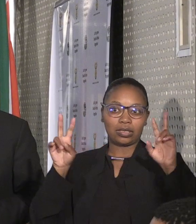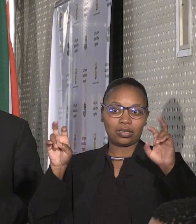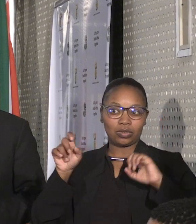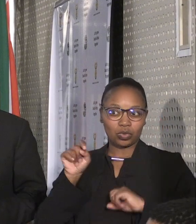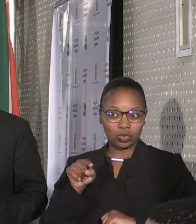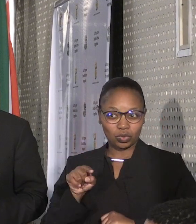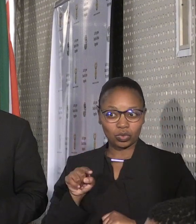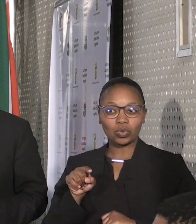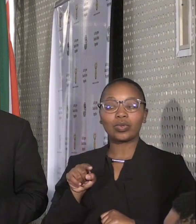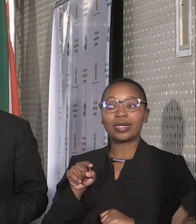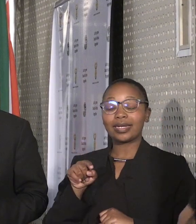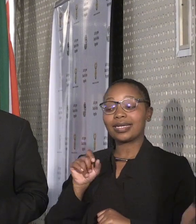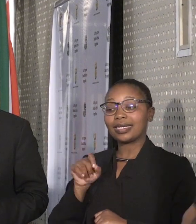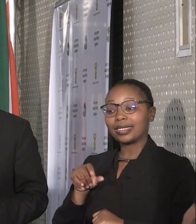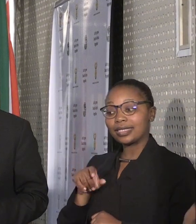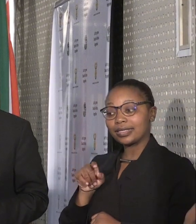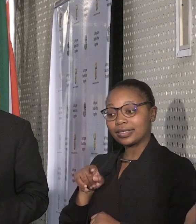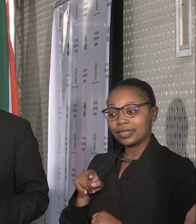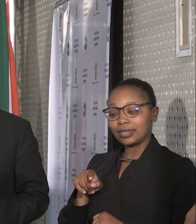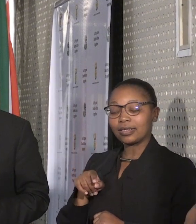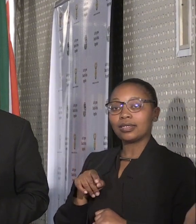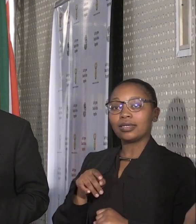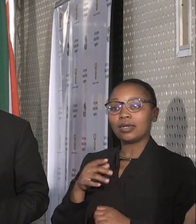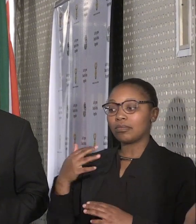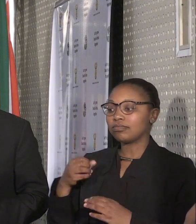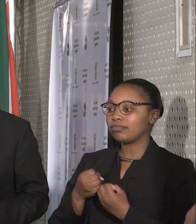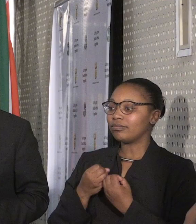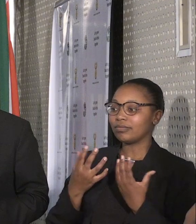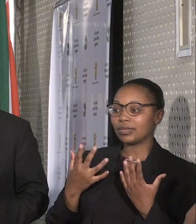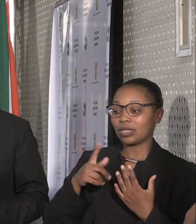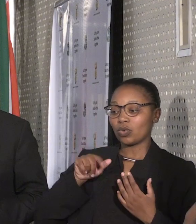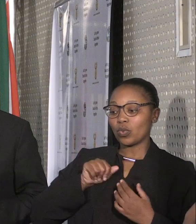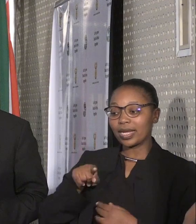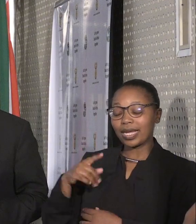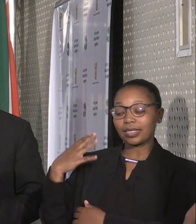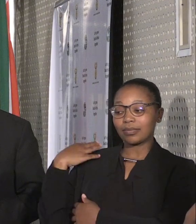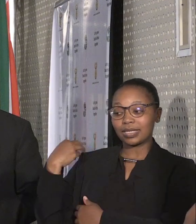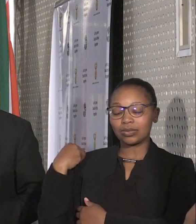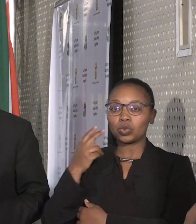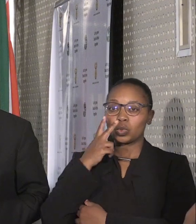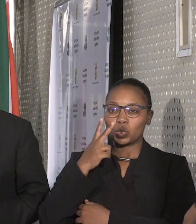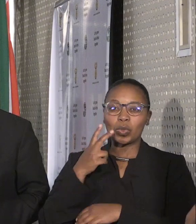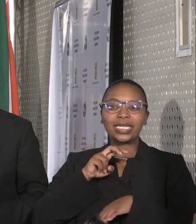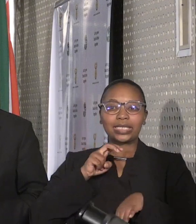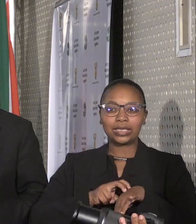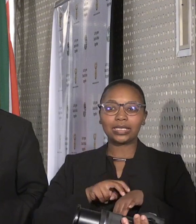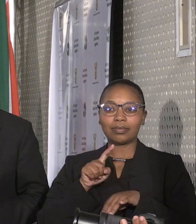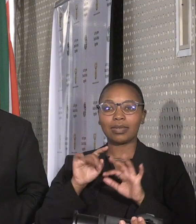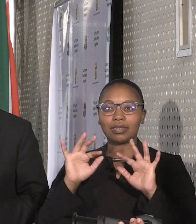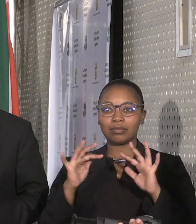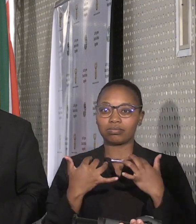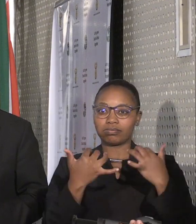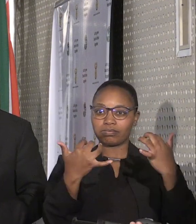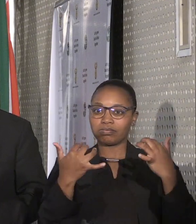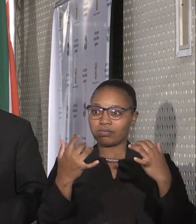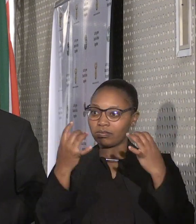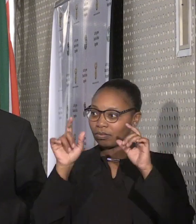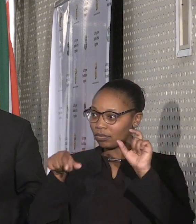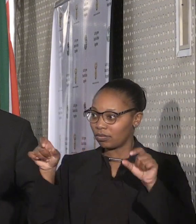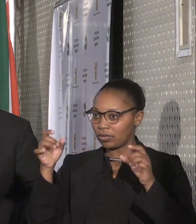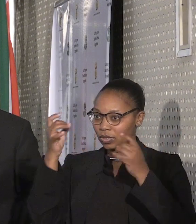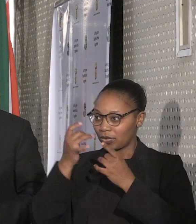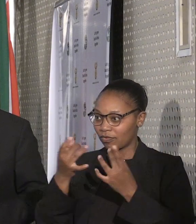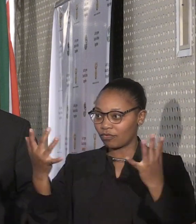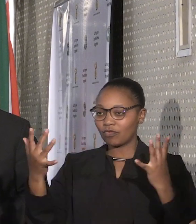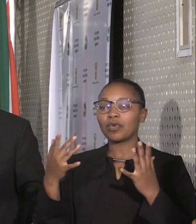payments, and the issue that, as ministers, we saw the need to address concerns the